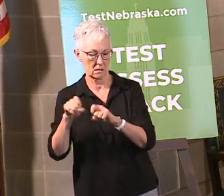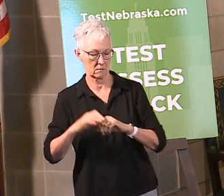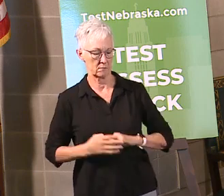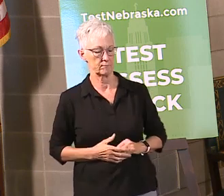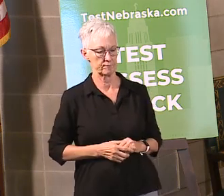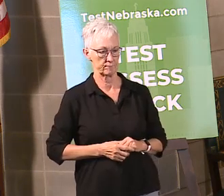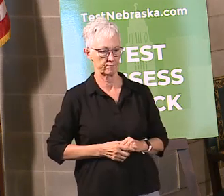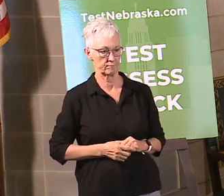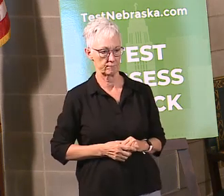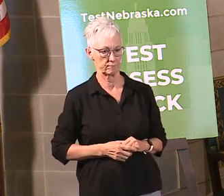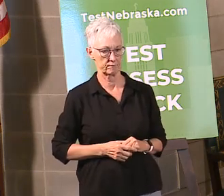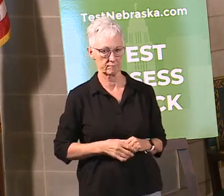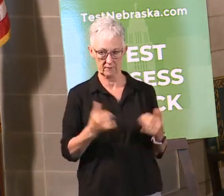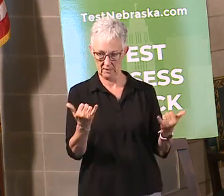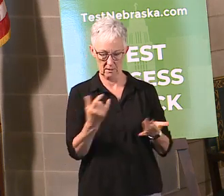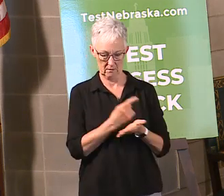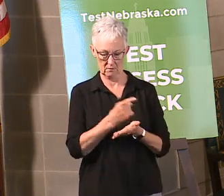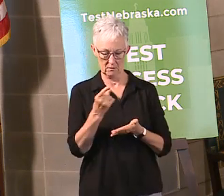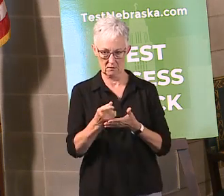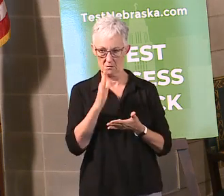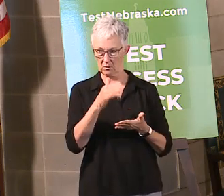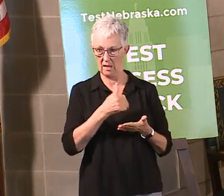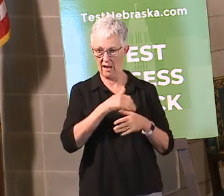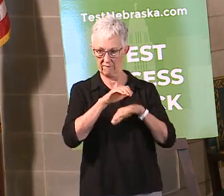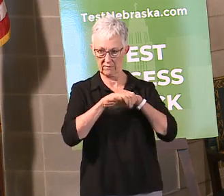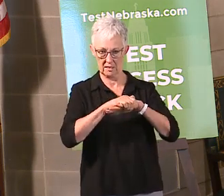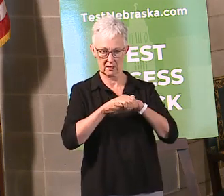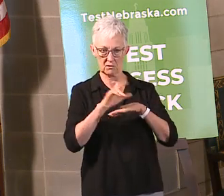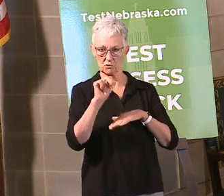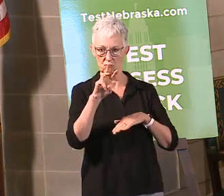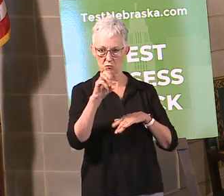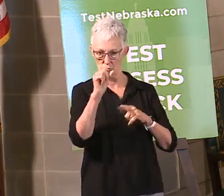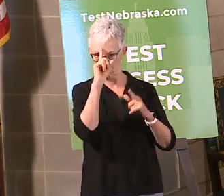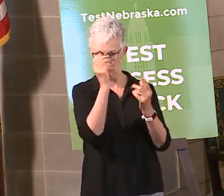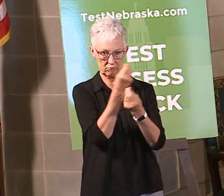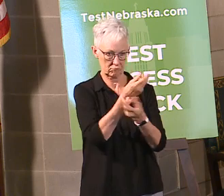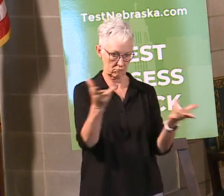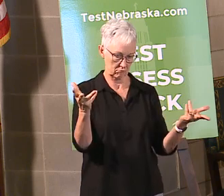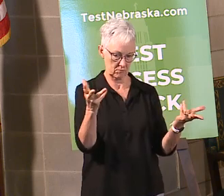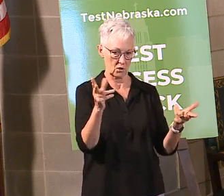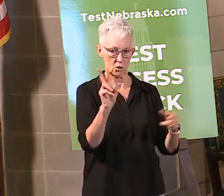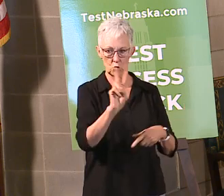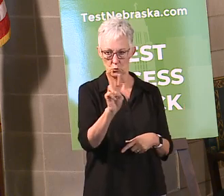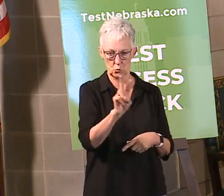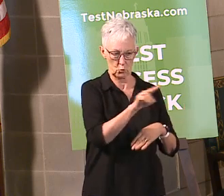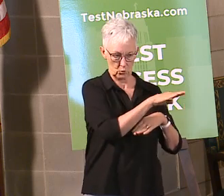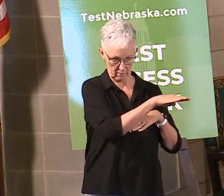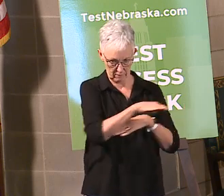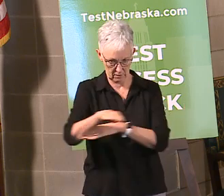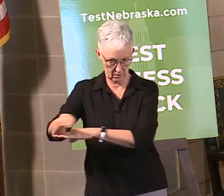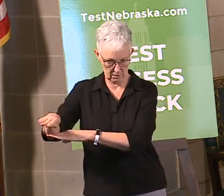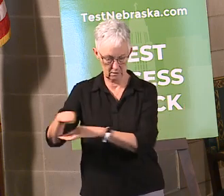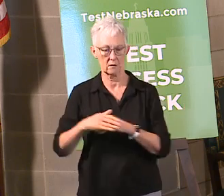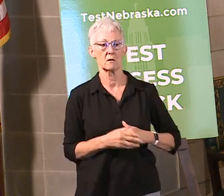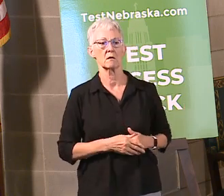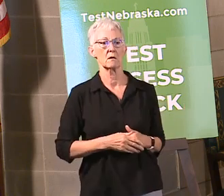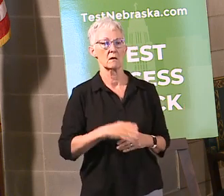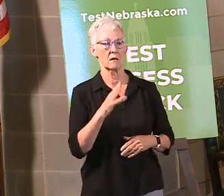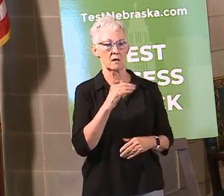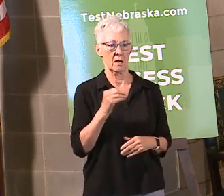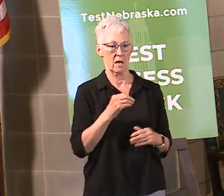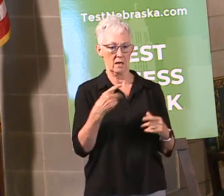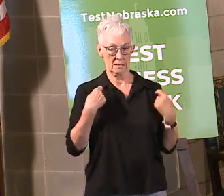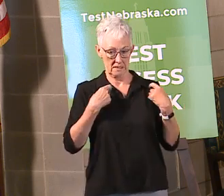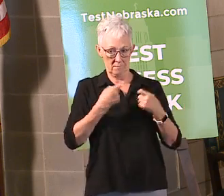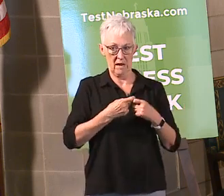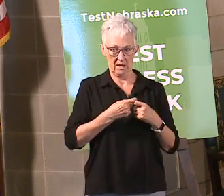week, again, we'll be doing English briefings at 2 p.m. Central Time, right here at this this place. And then we will be doing